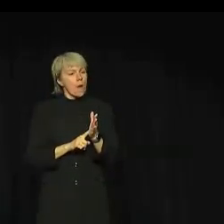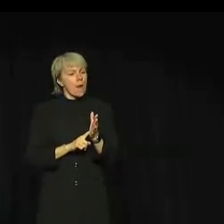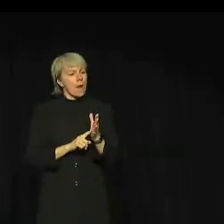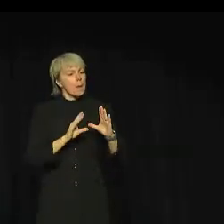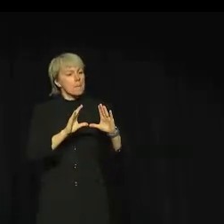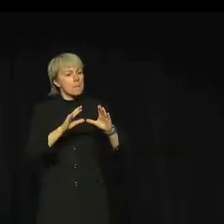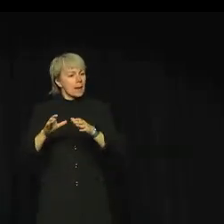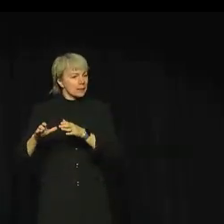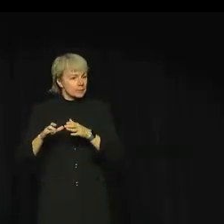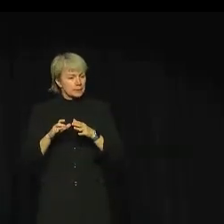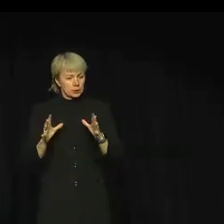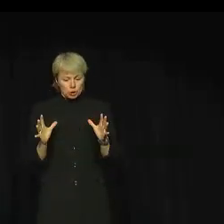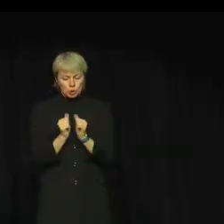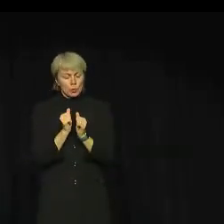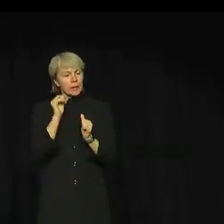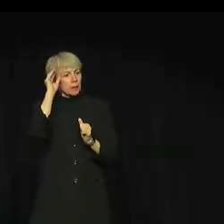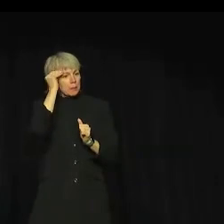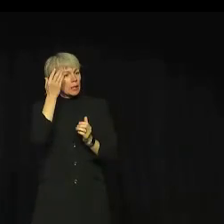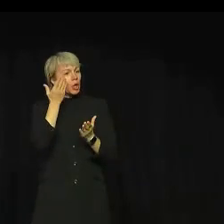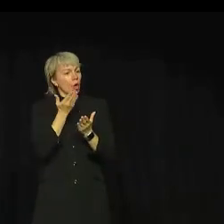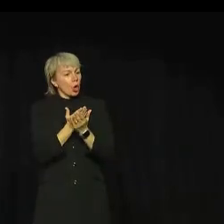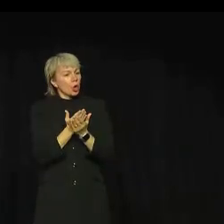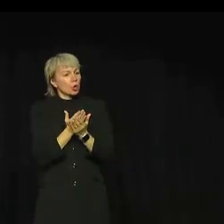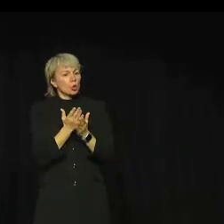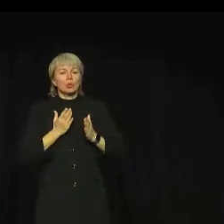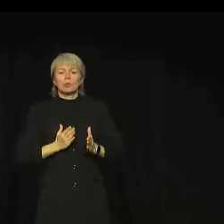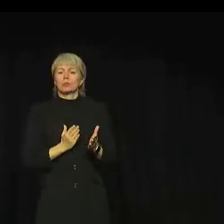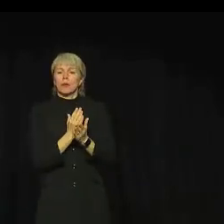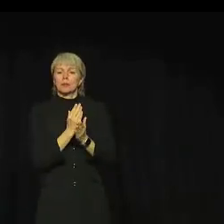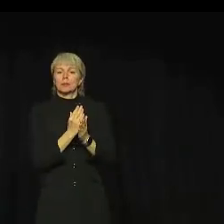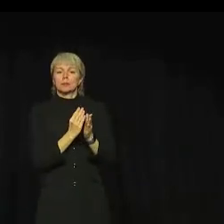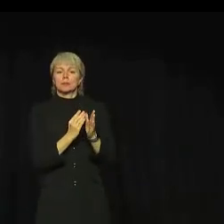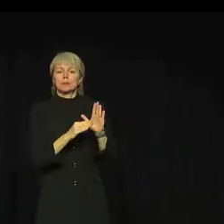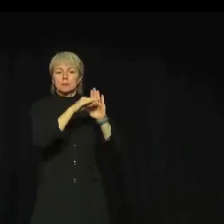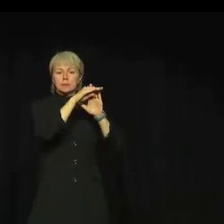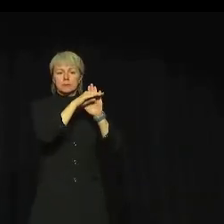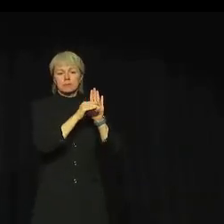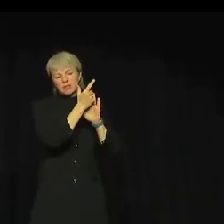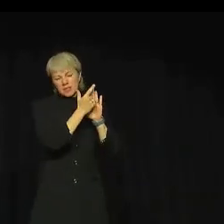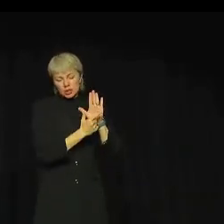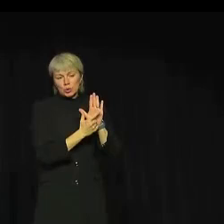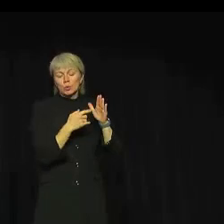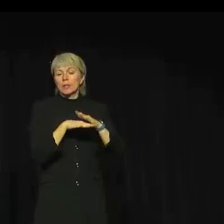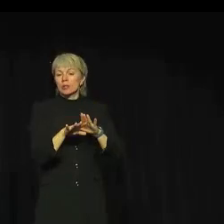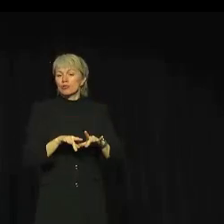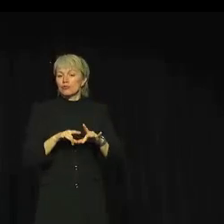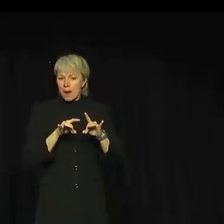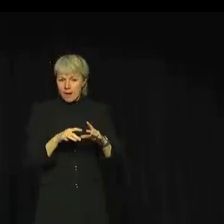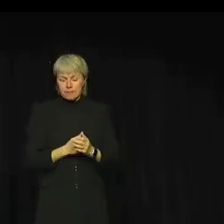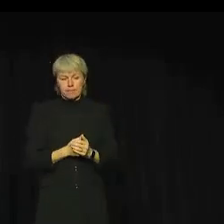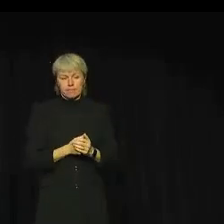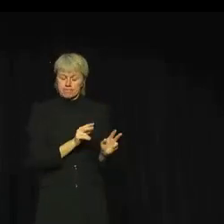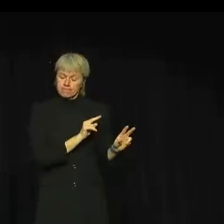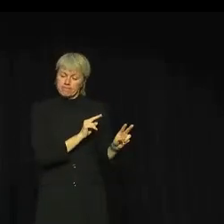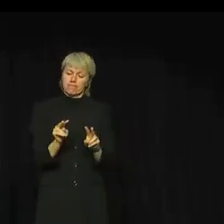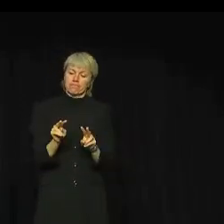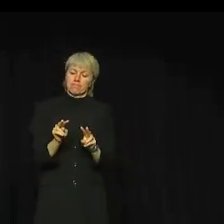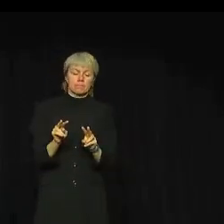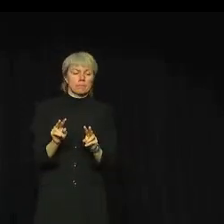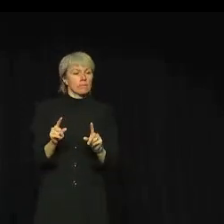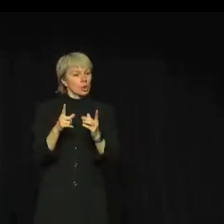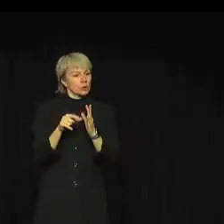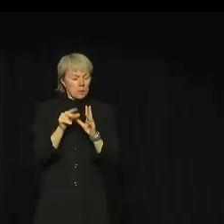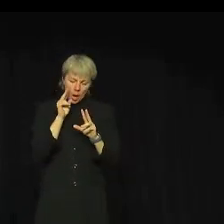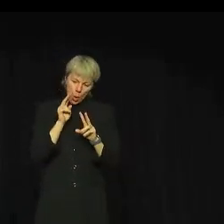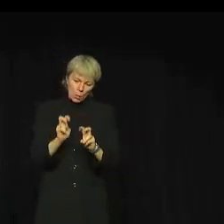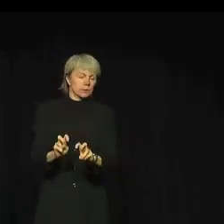committee on a human rights statute in Australia. And I must confess that